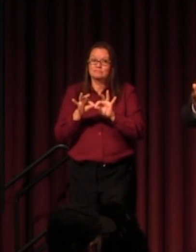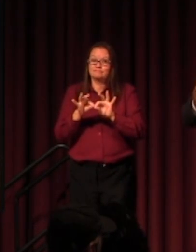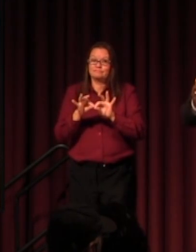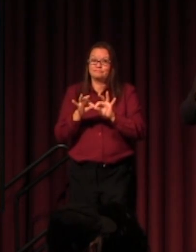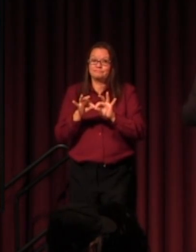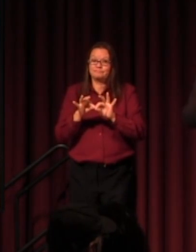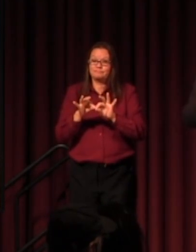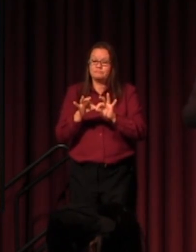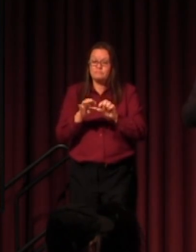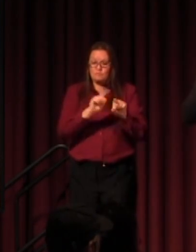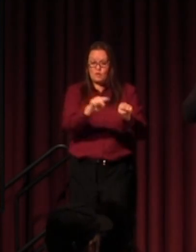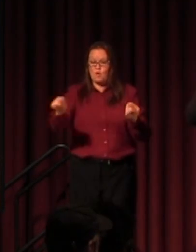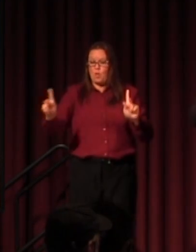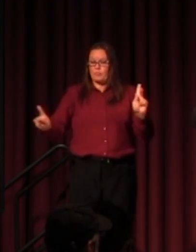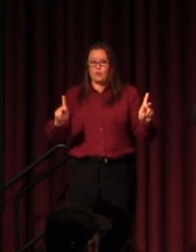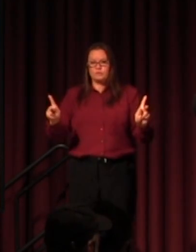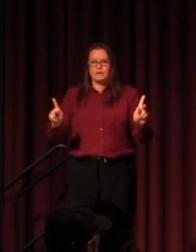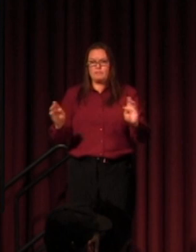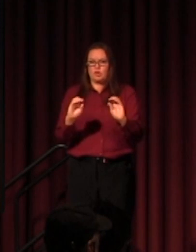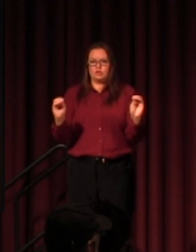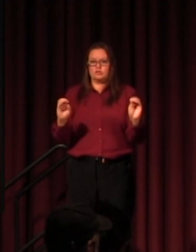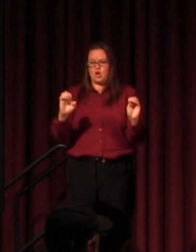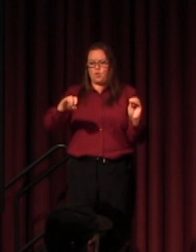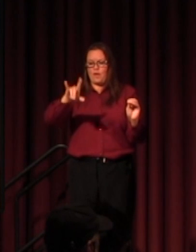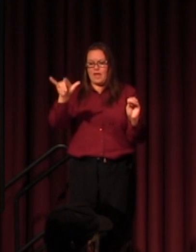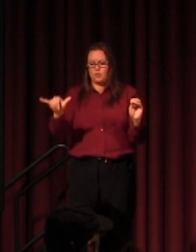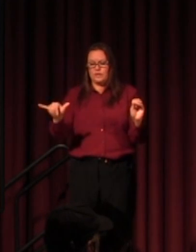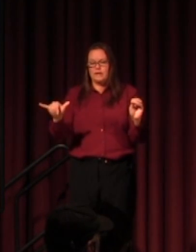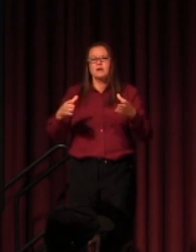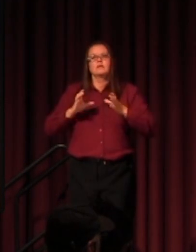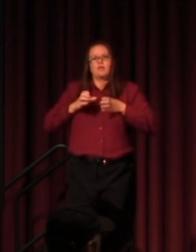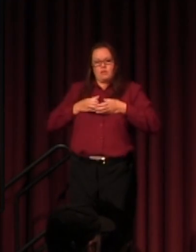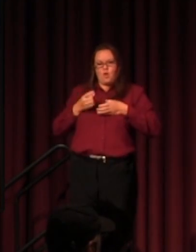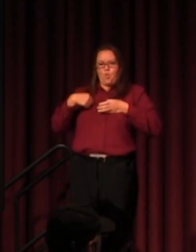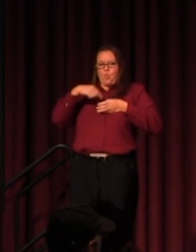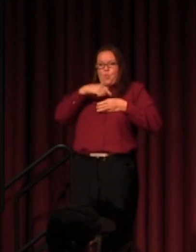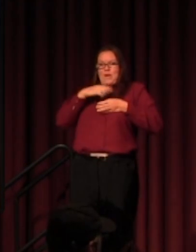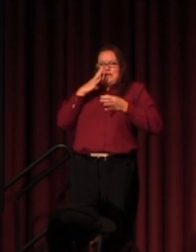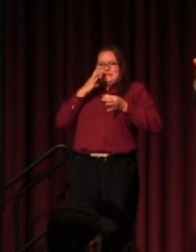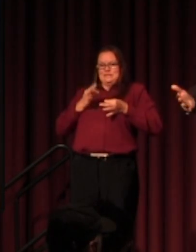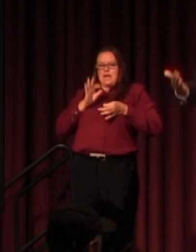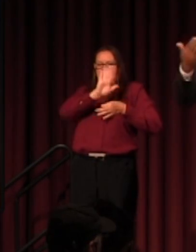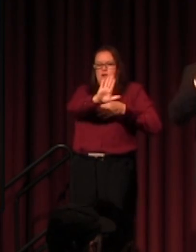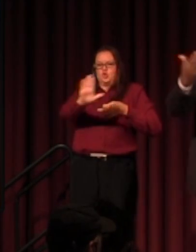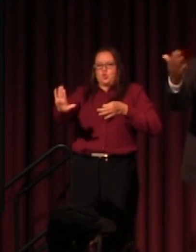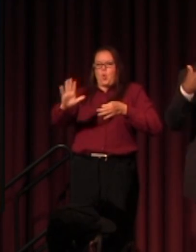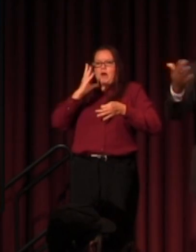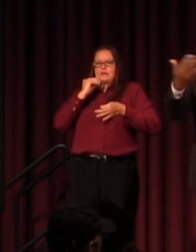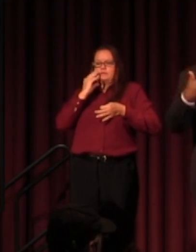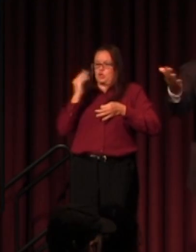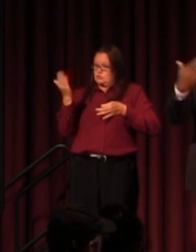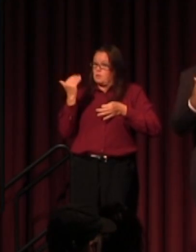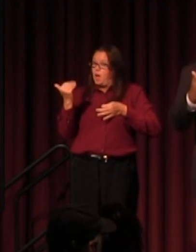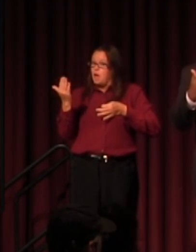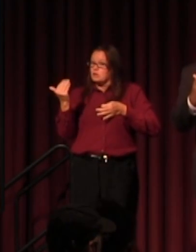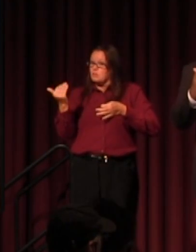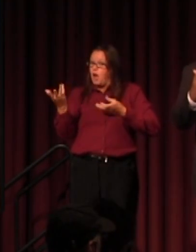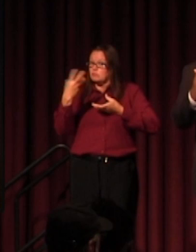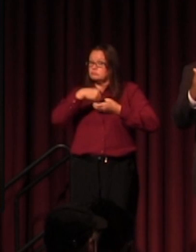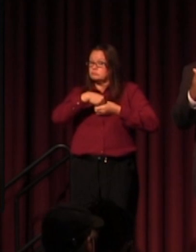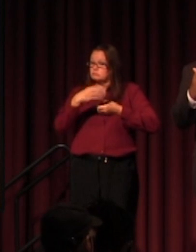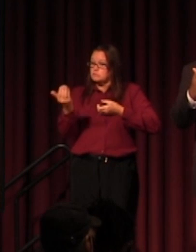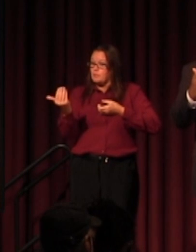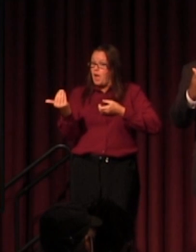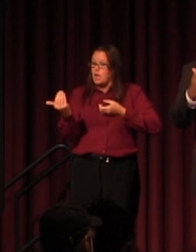If they have no equity, the inclusion is we are deciding what your experience is going to be. Come on in. You're welcome to join